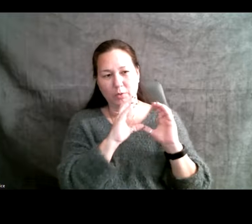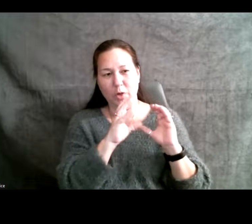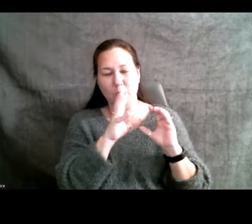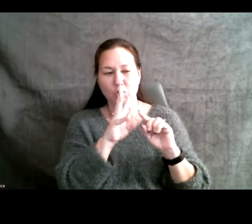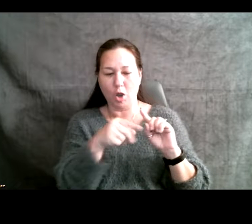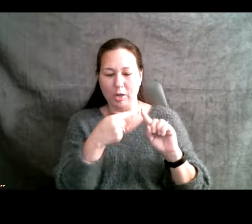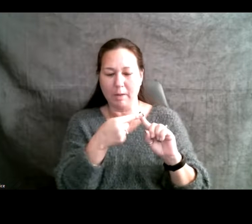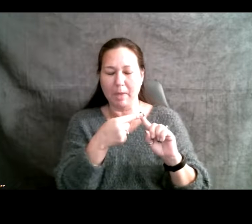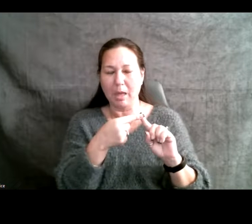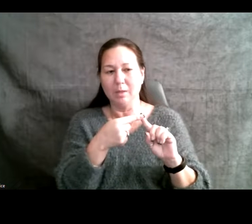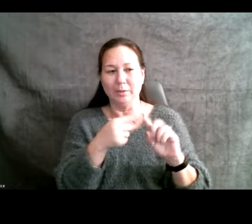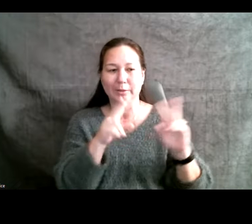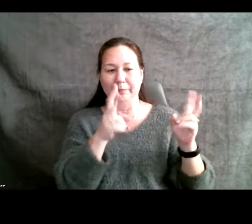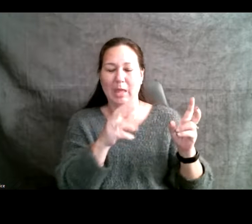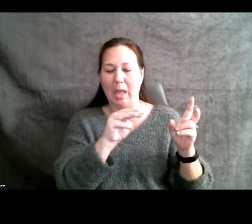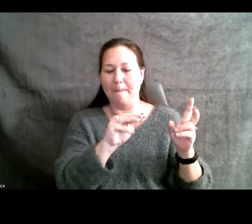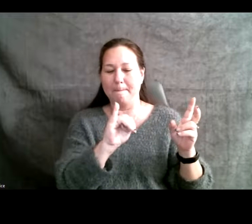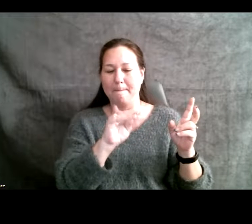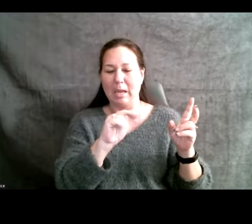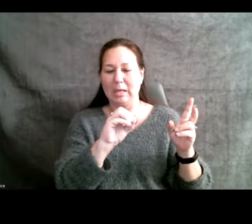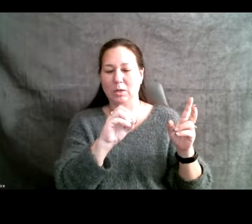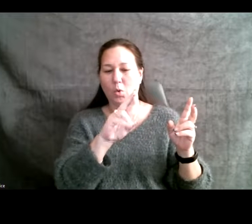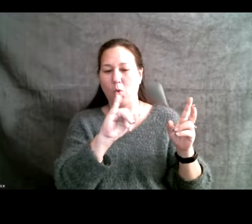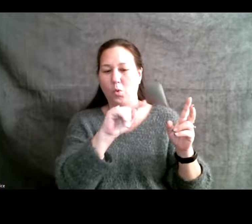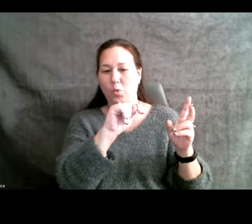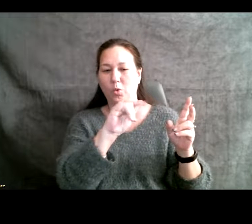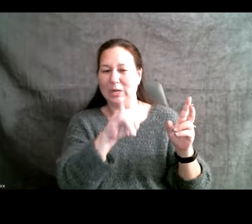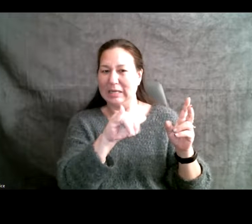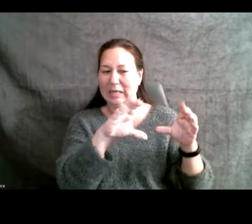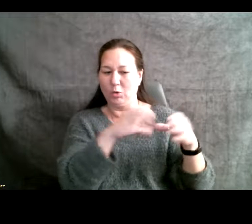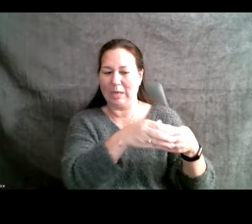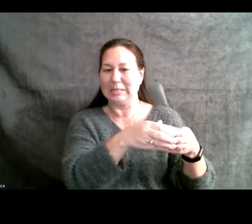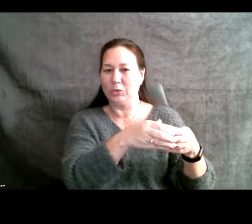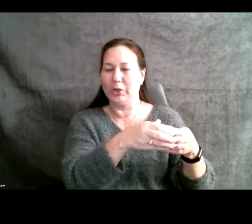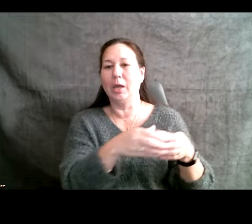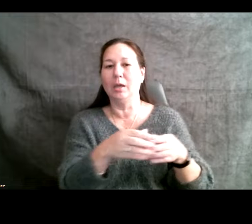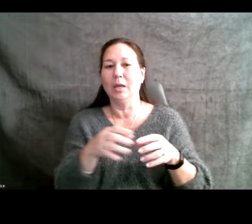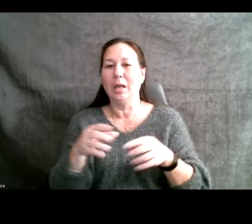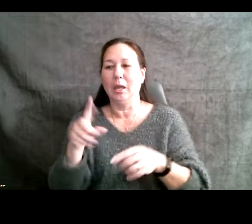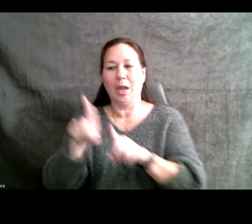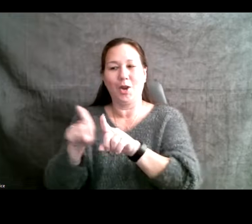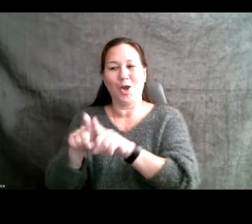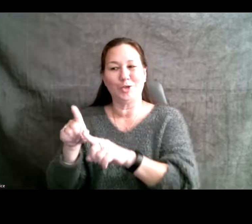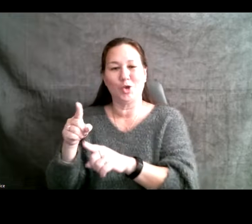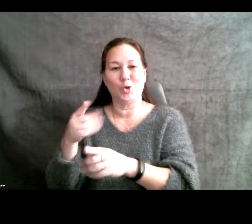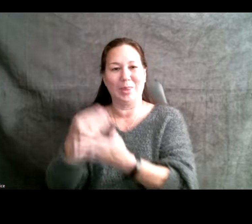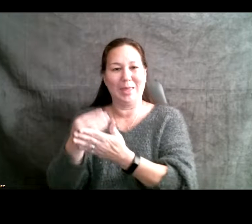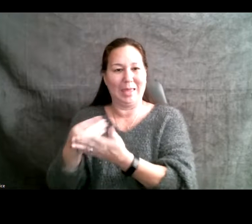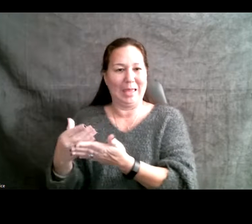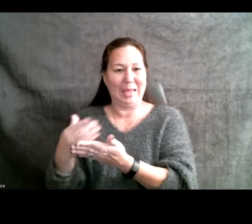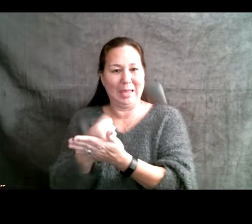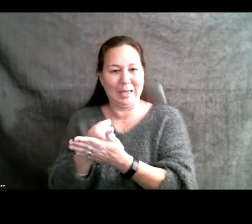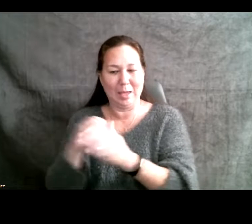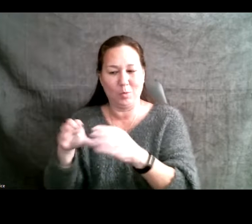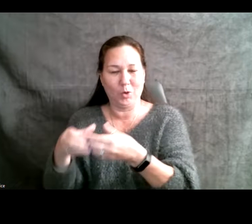called the minority criteria, and we're looking seriously at the income criteria. You know, I thought the income criteria would have been the